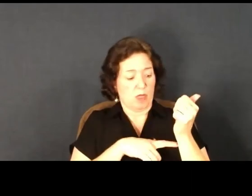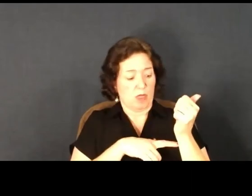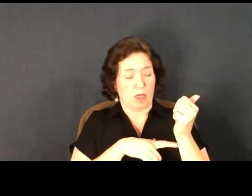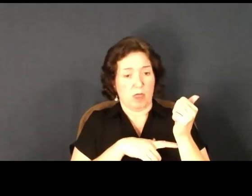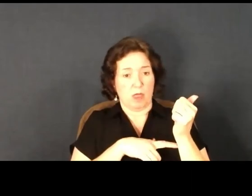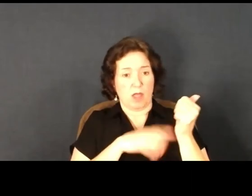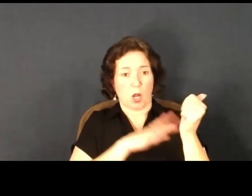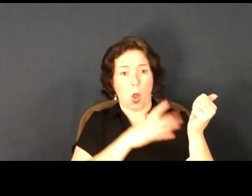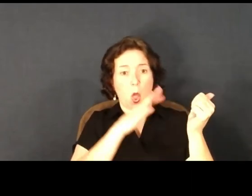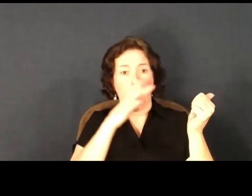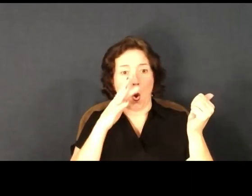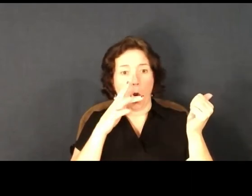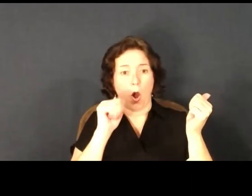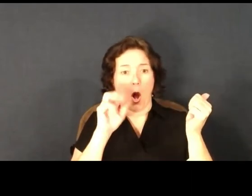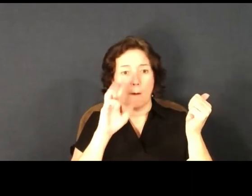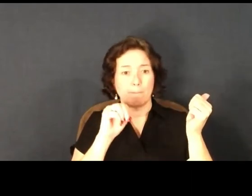Well,